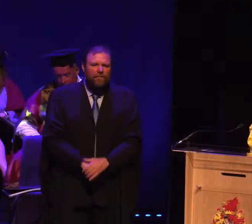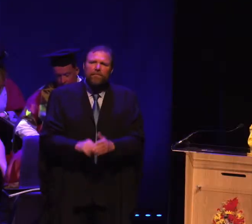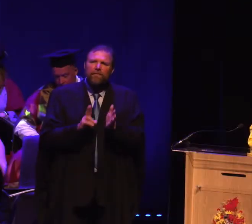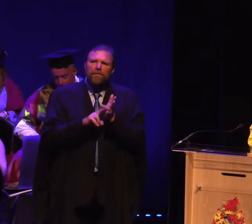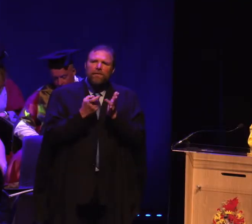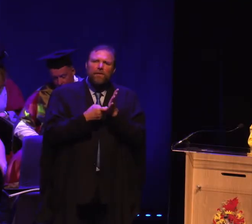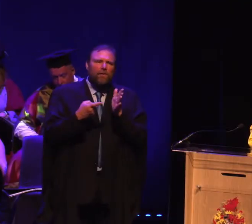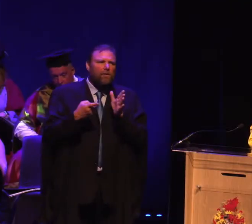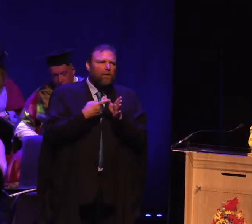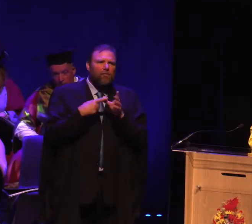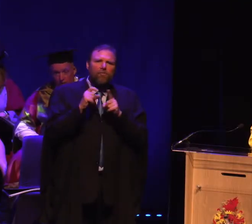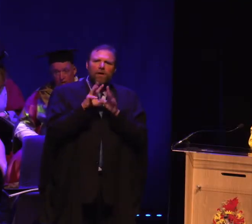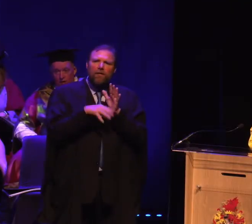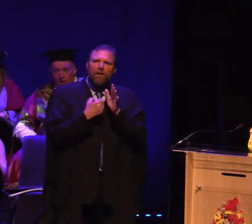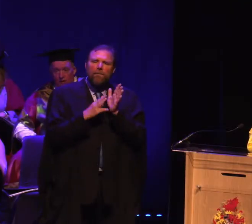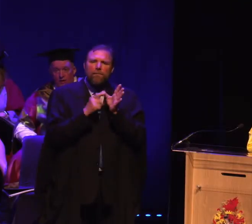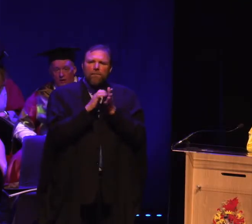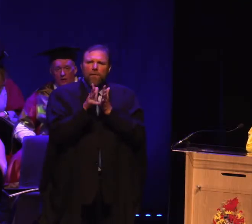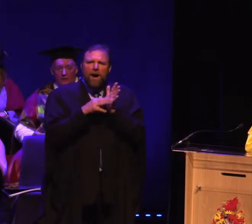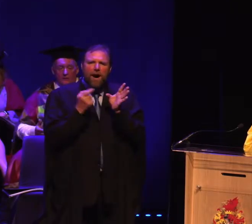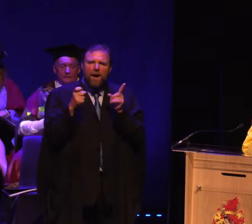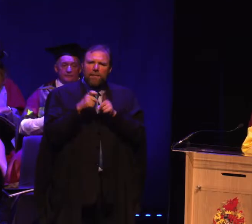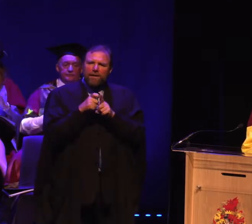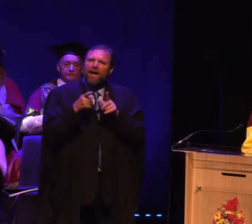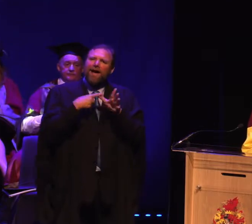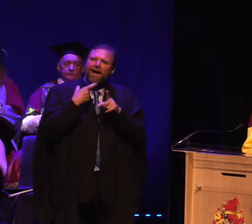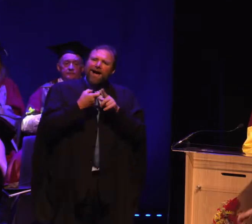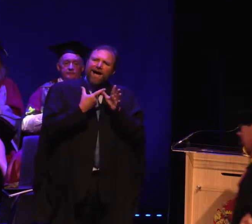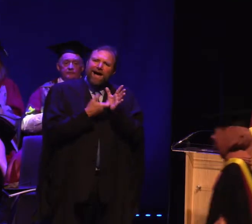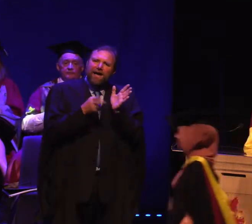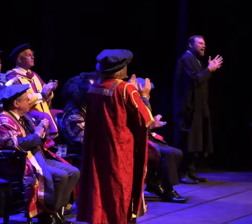Nurul Zafira Binti Mohammed Basiron.